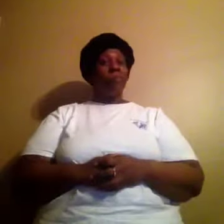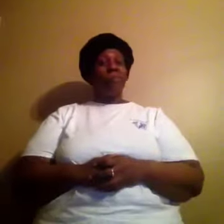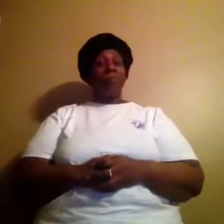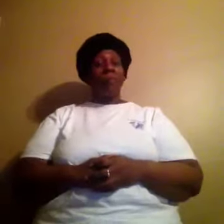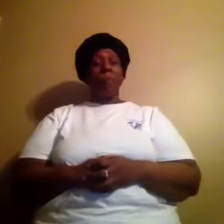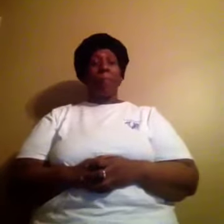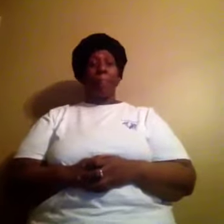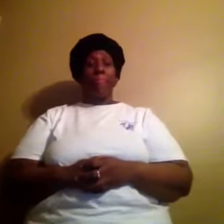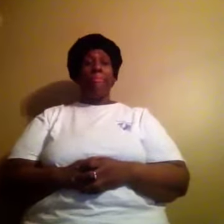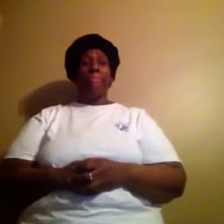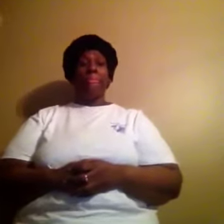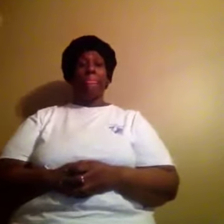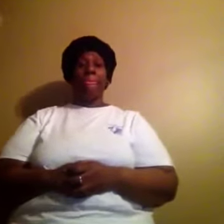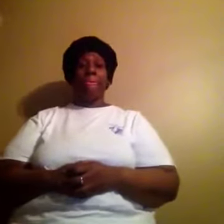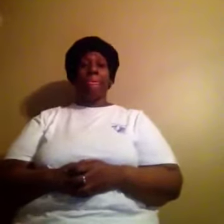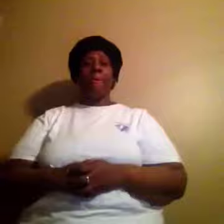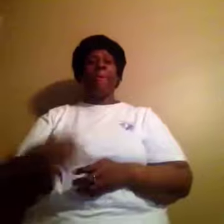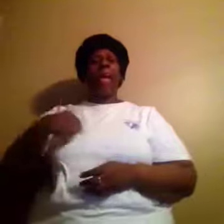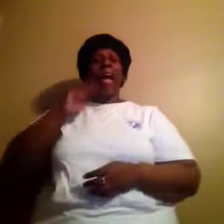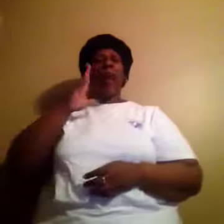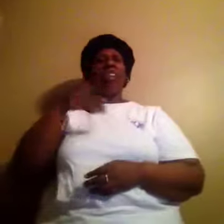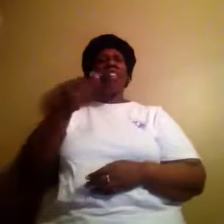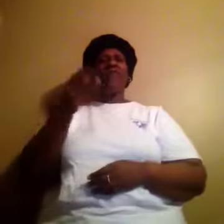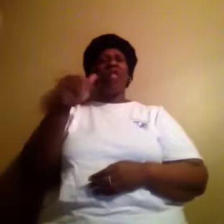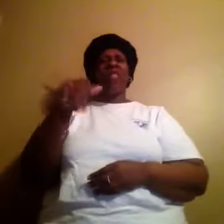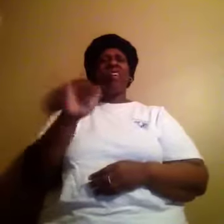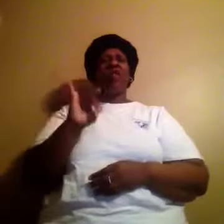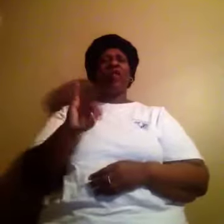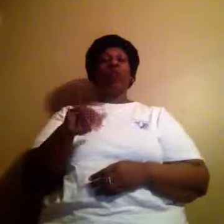I can even give you one of these. Take a card, please.